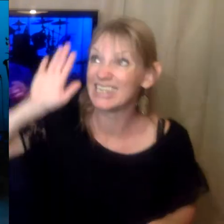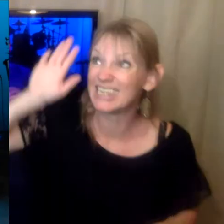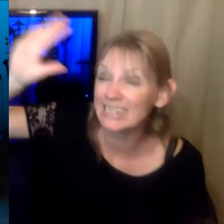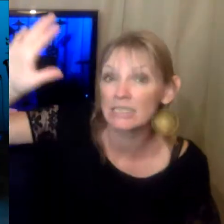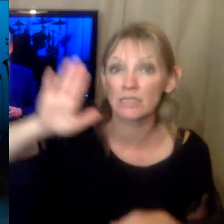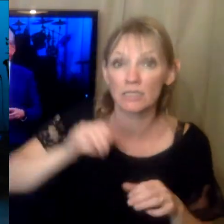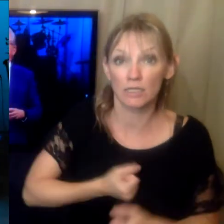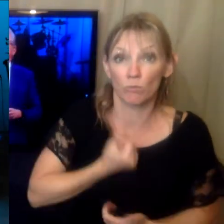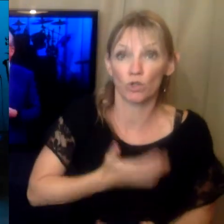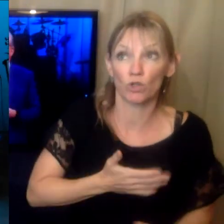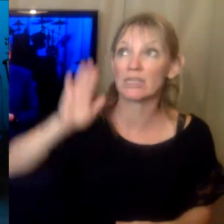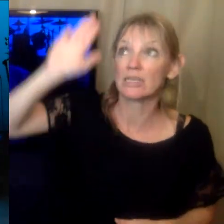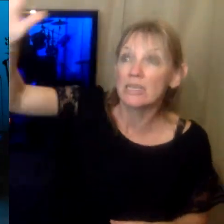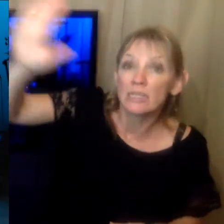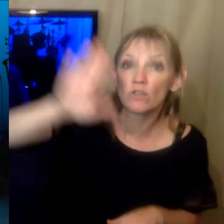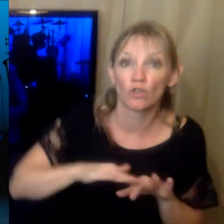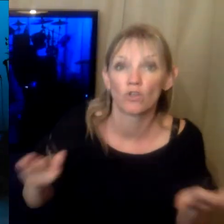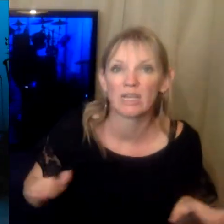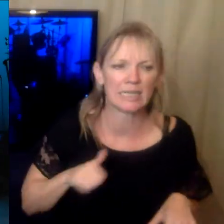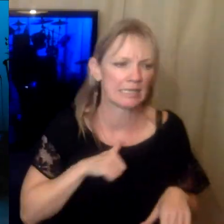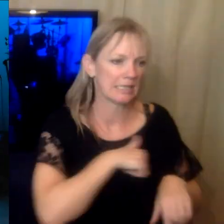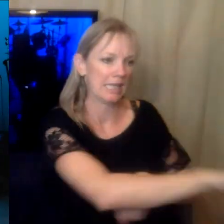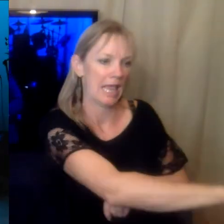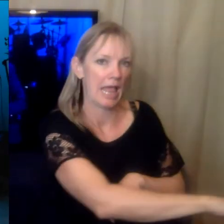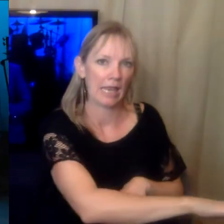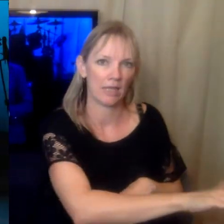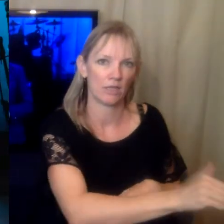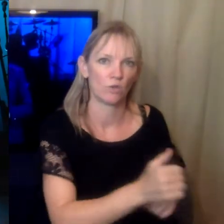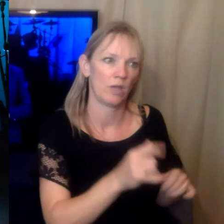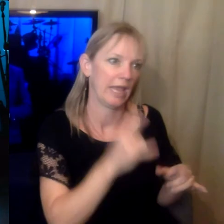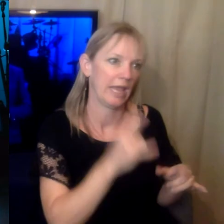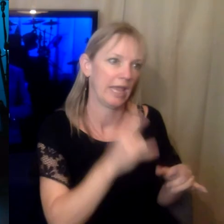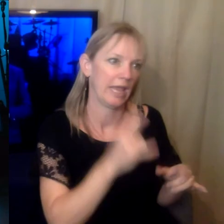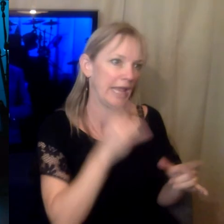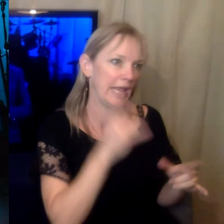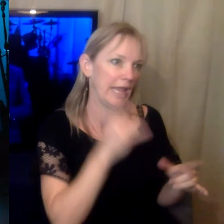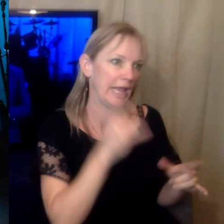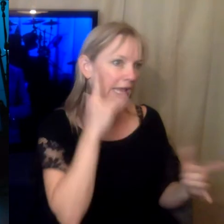his children, into an eternal and fiery torture.